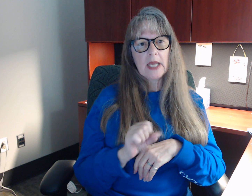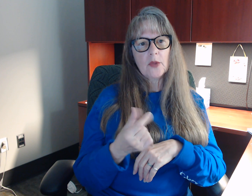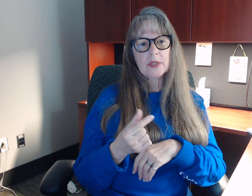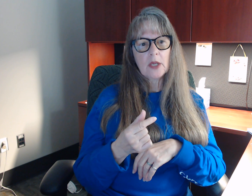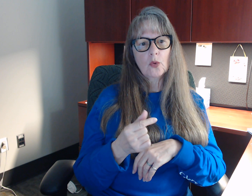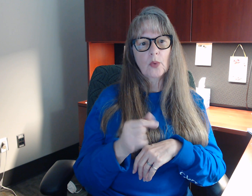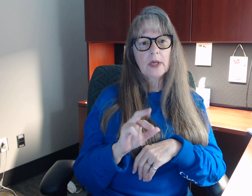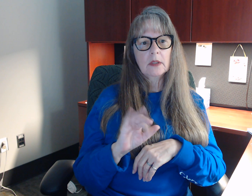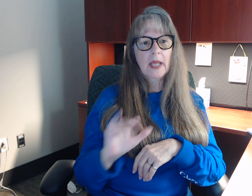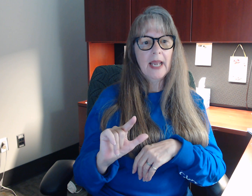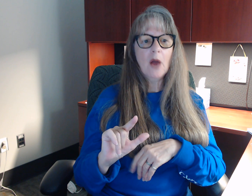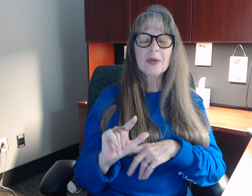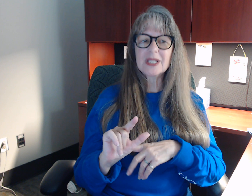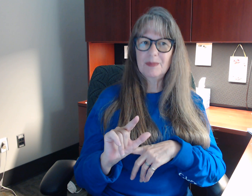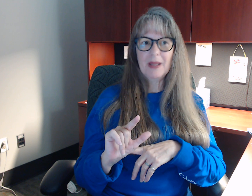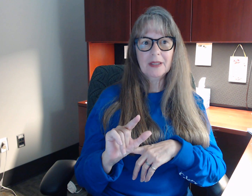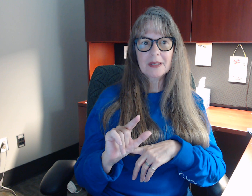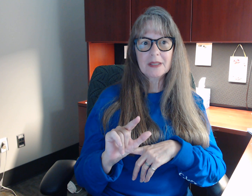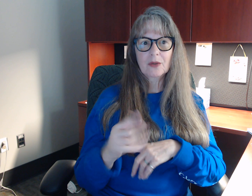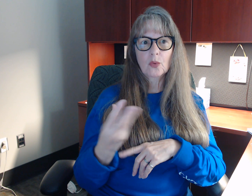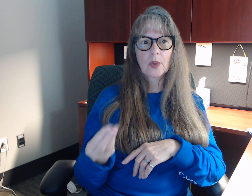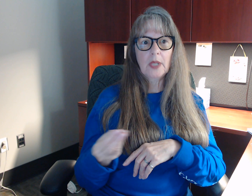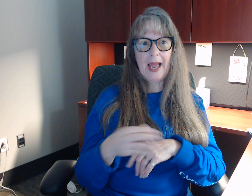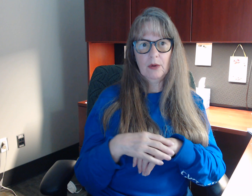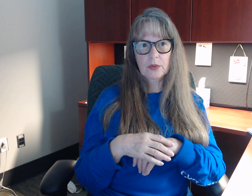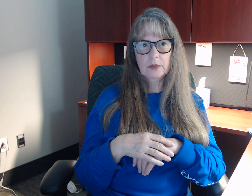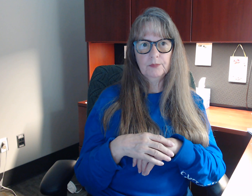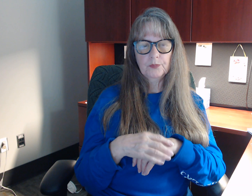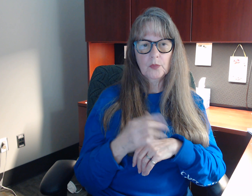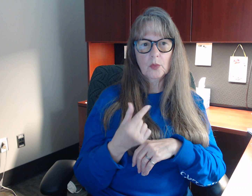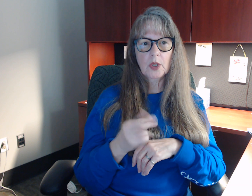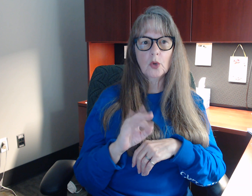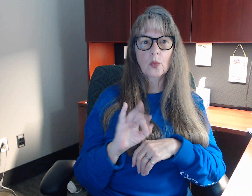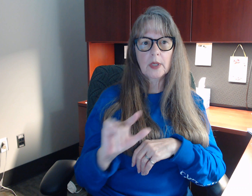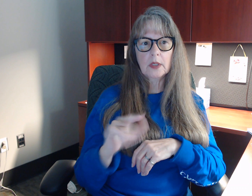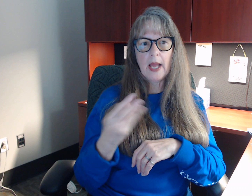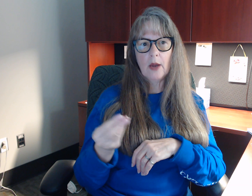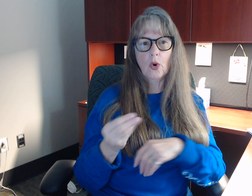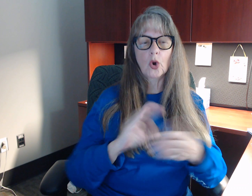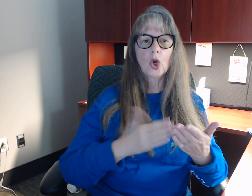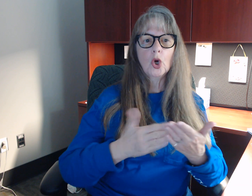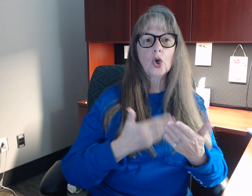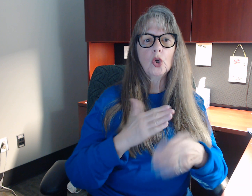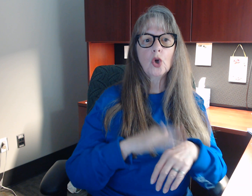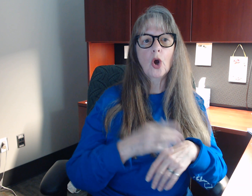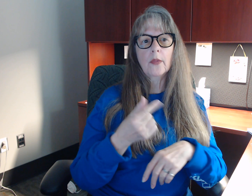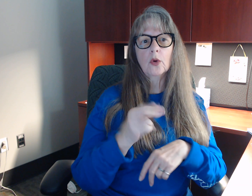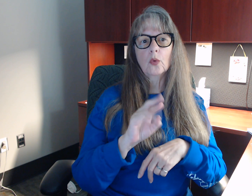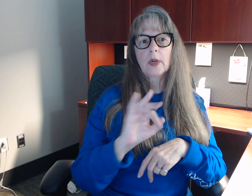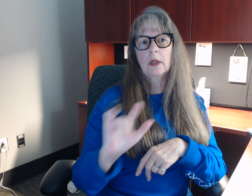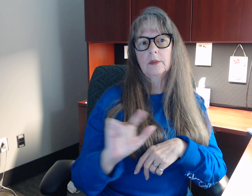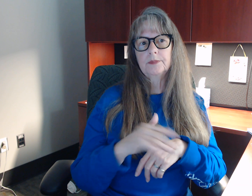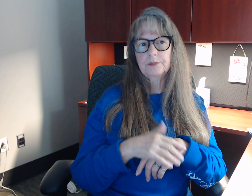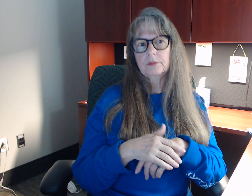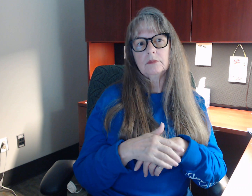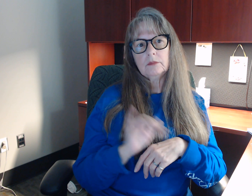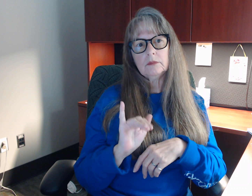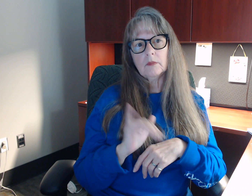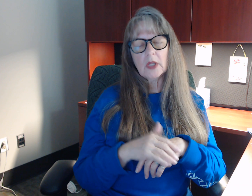say grill, and I always spell it grill out. We're going to grill out or cook on the grill. So